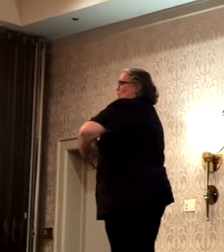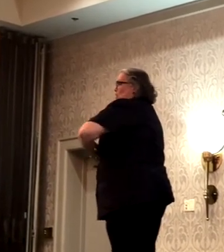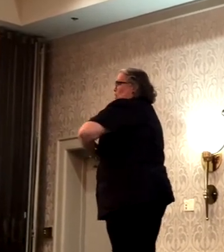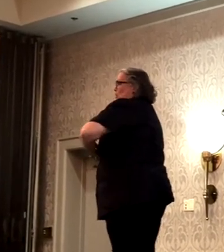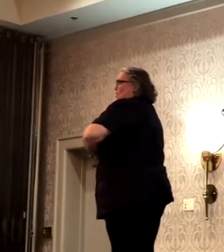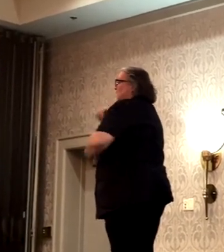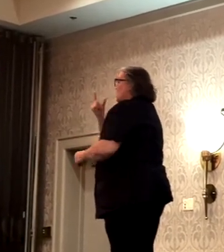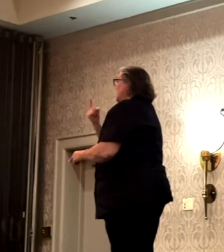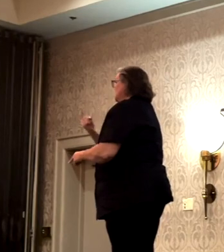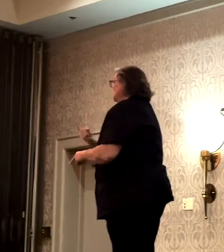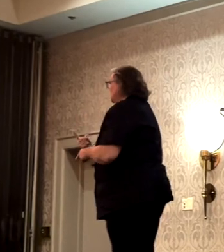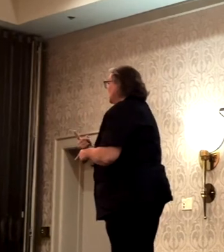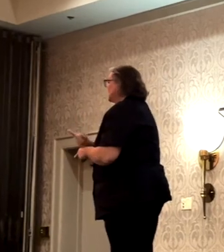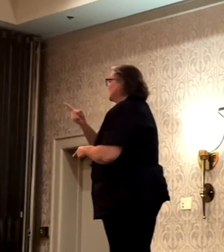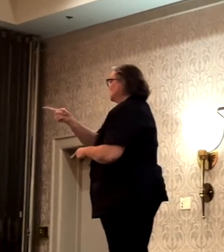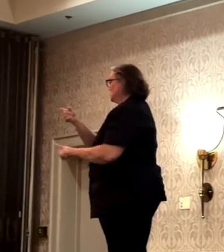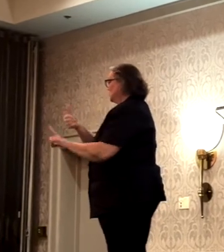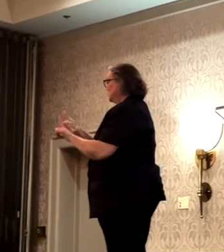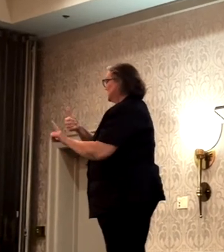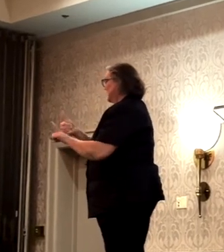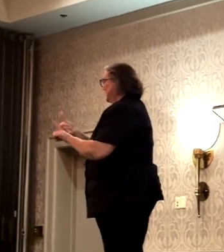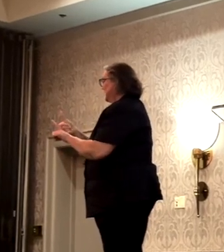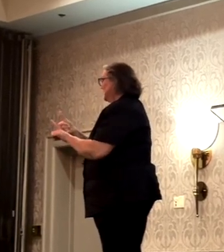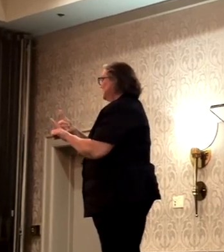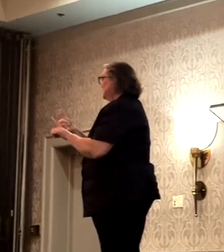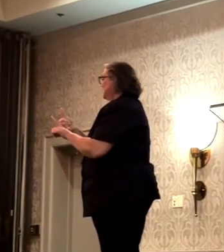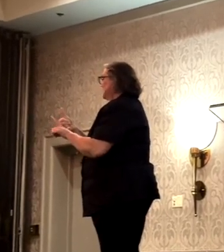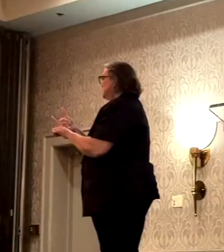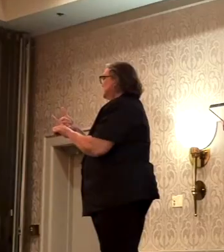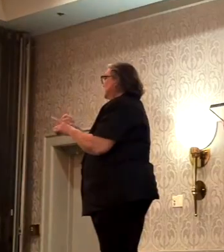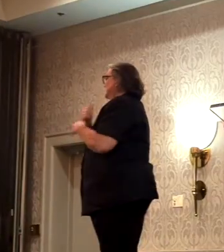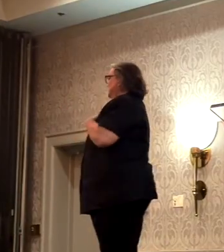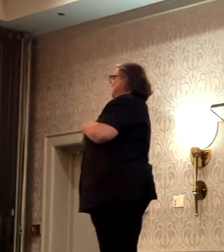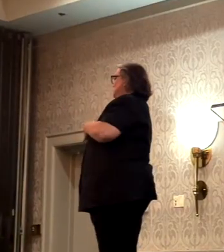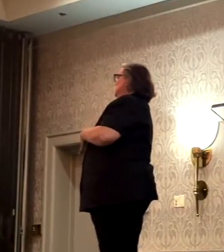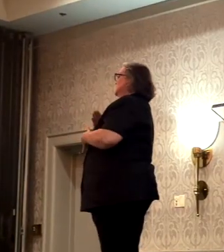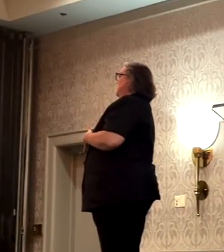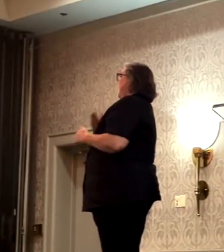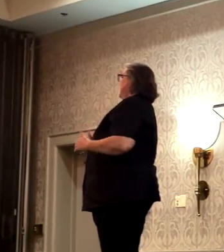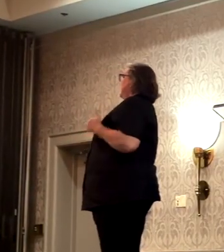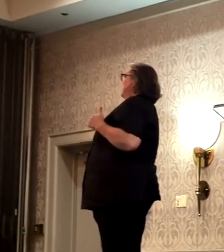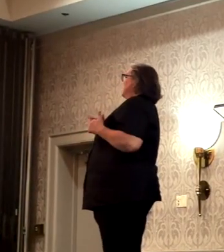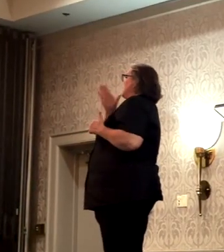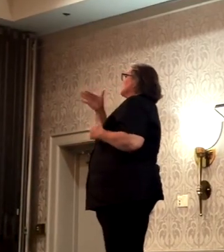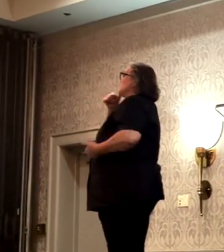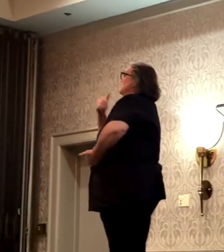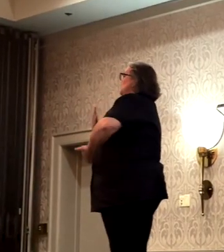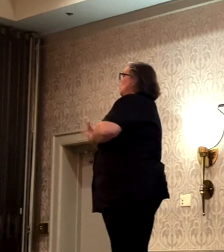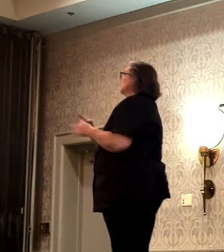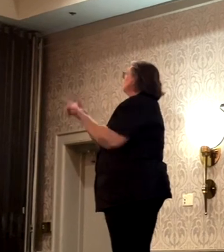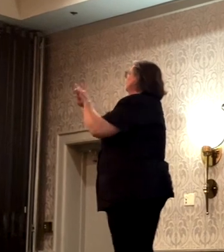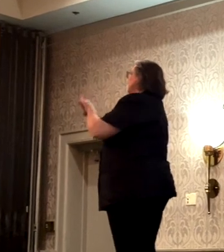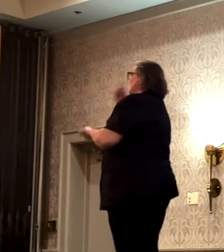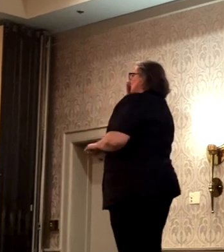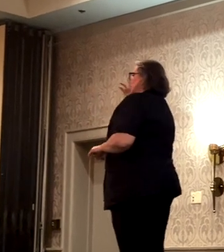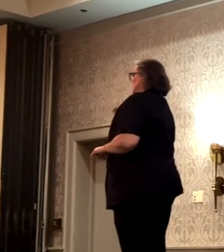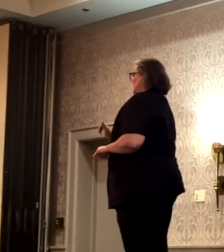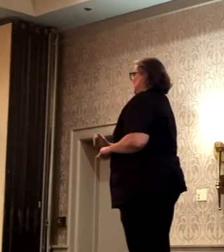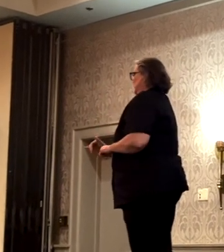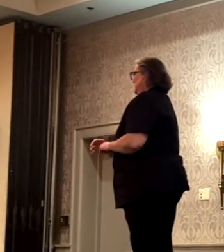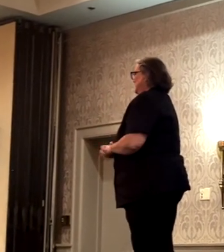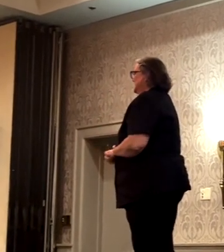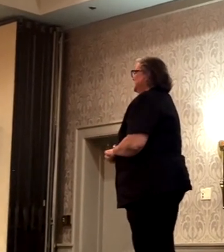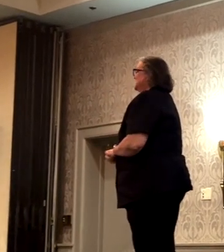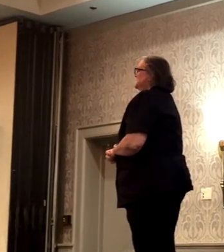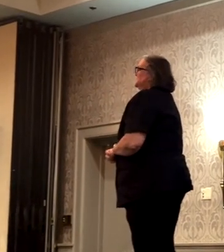not only because she has given me the joy of my life, my granddaughter, but for other reasons as well. You